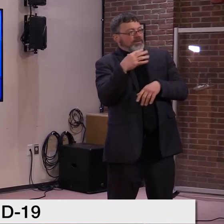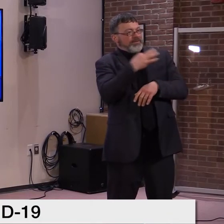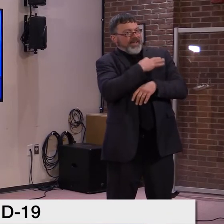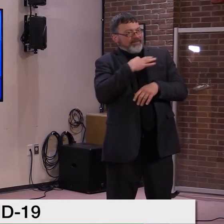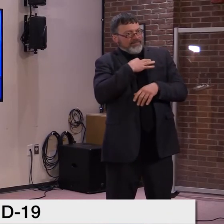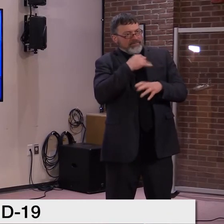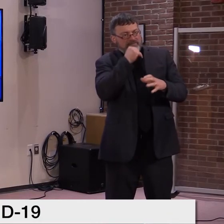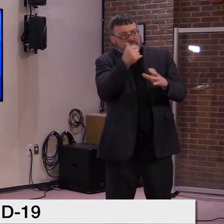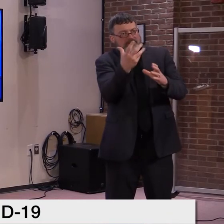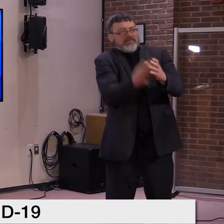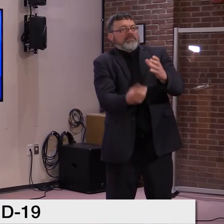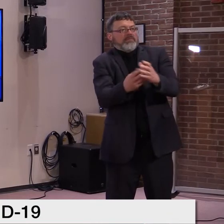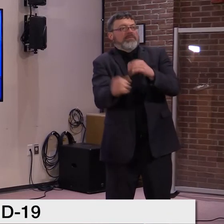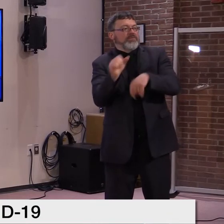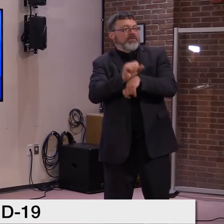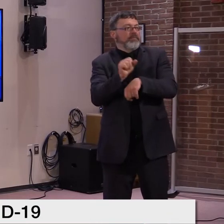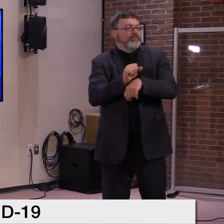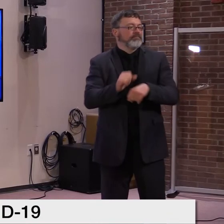Thank you.